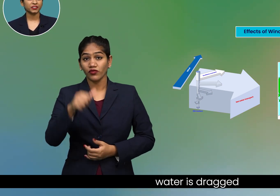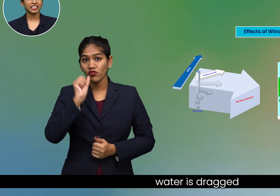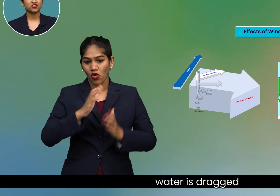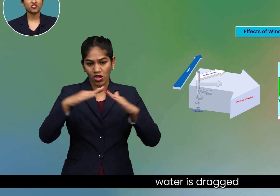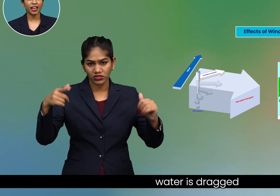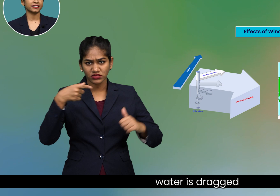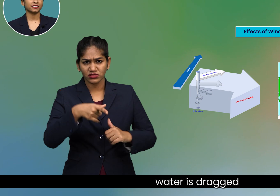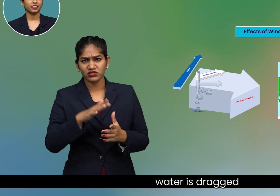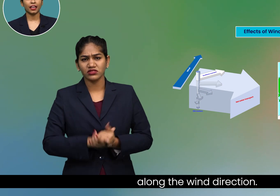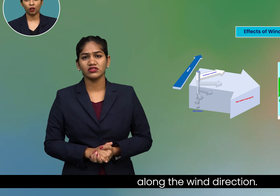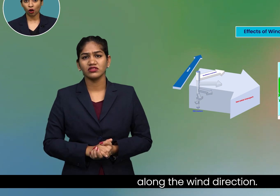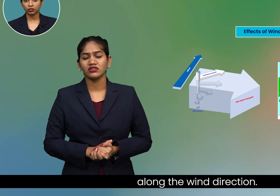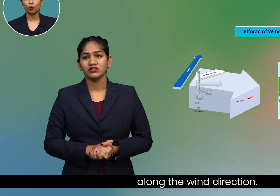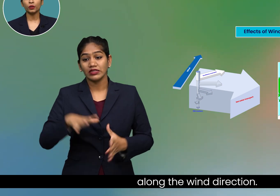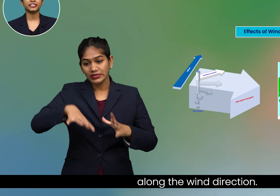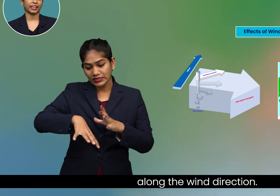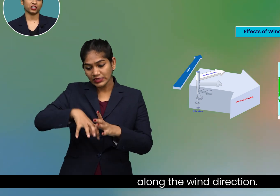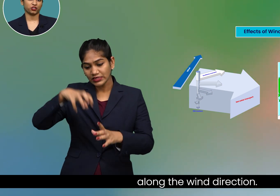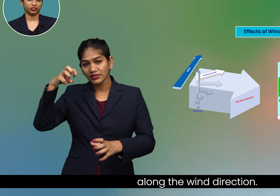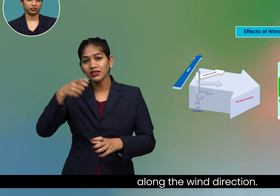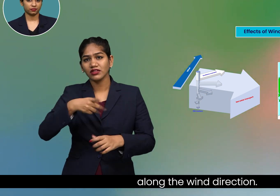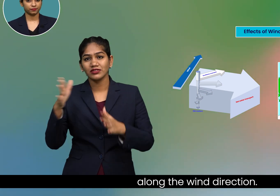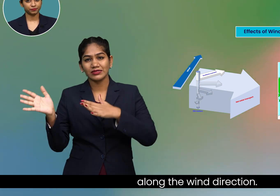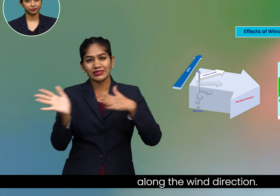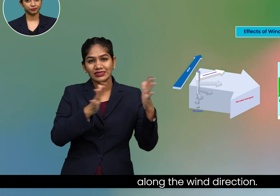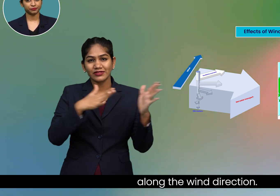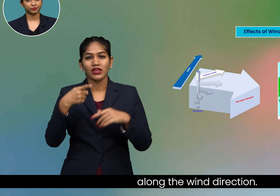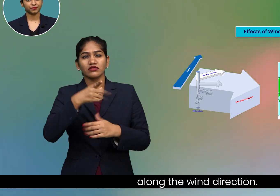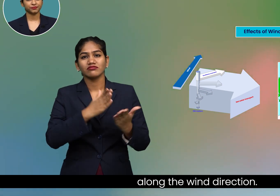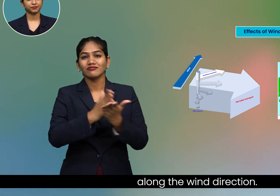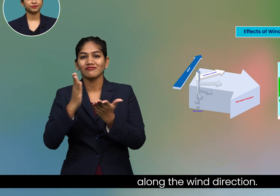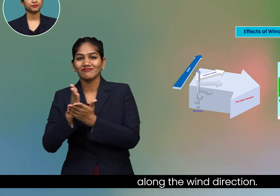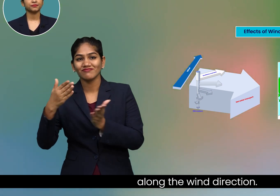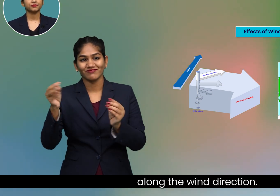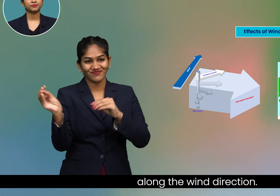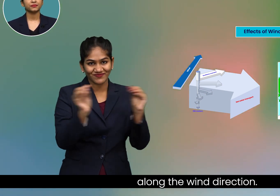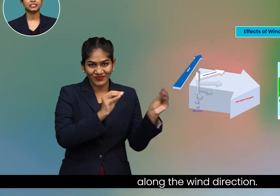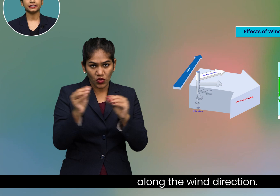water is dragged along the wind direction.